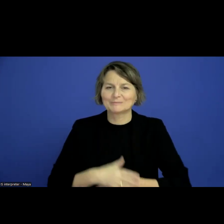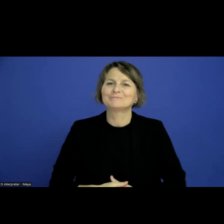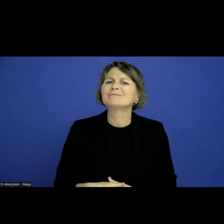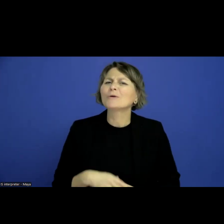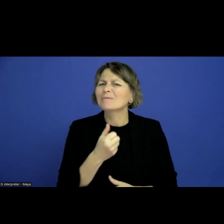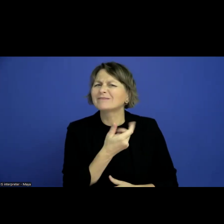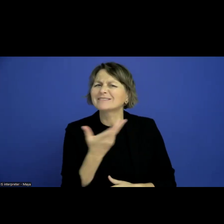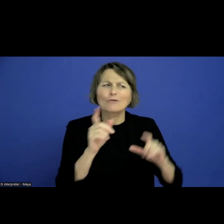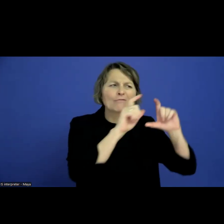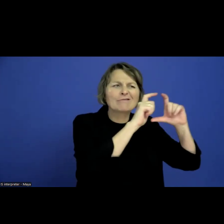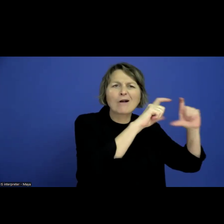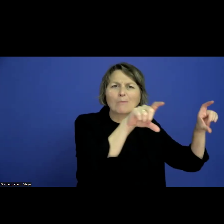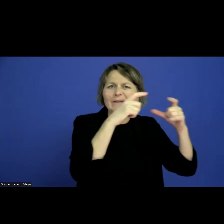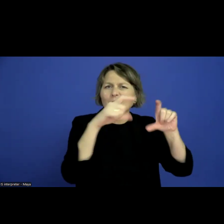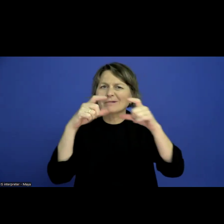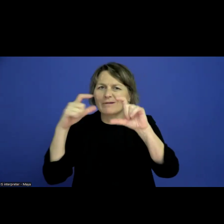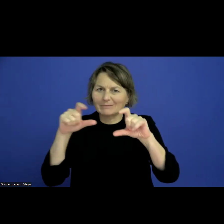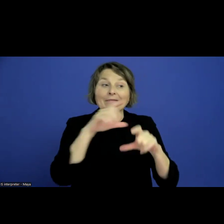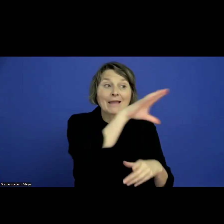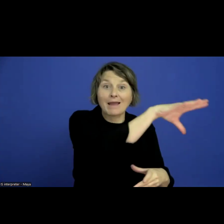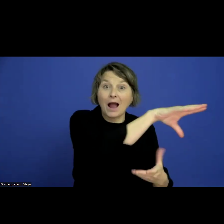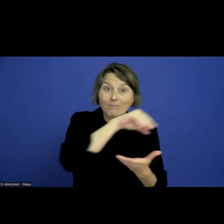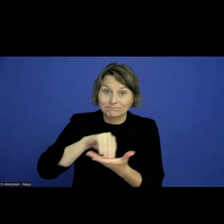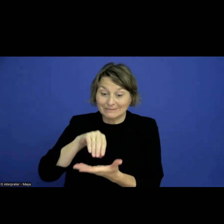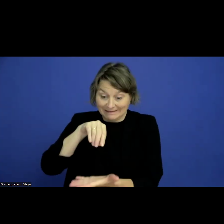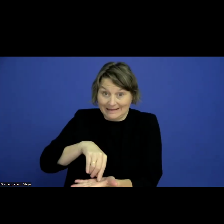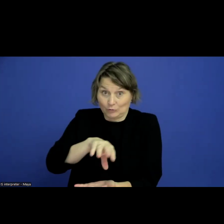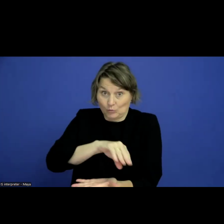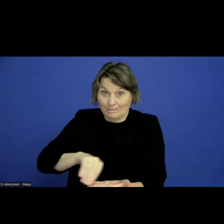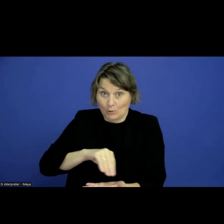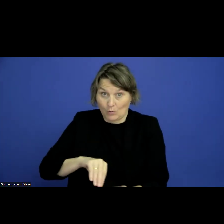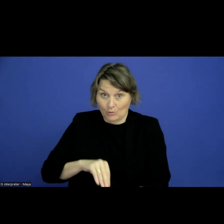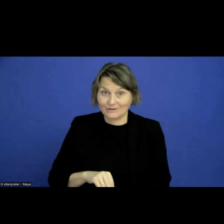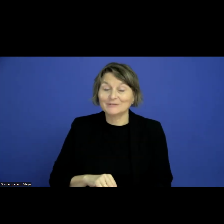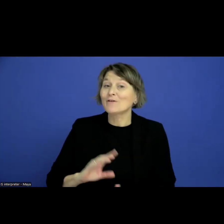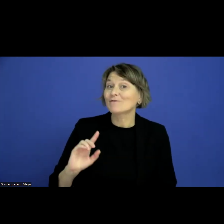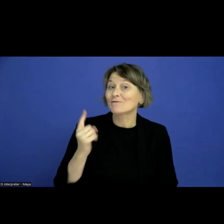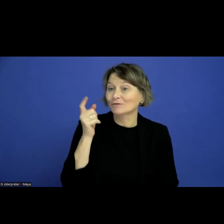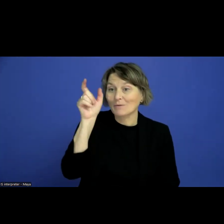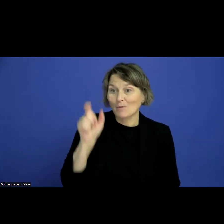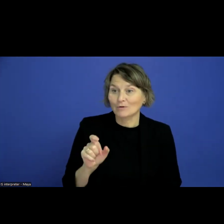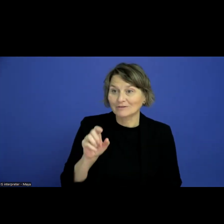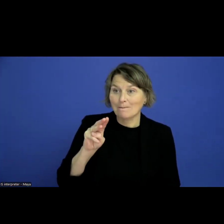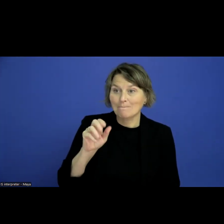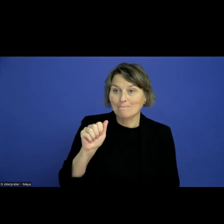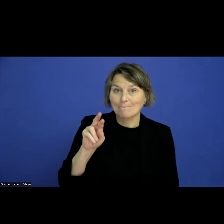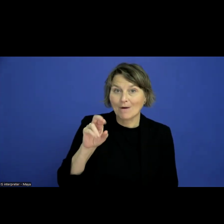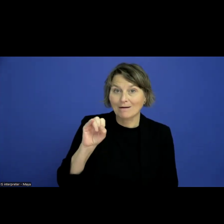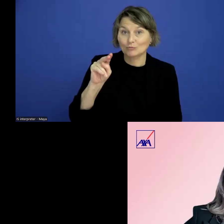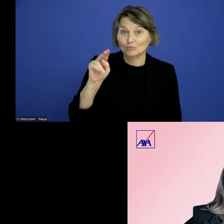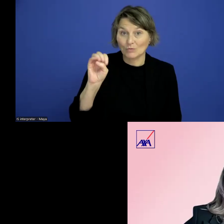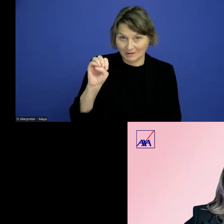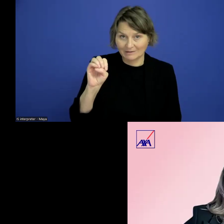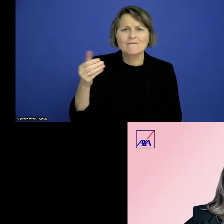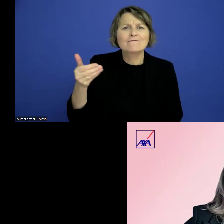report today. So representing AXA today is Marine. Marine, so AXA's We Care Global Health